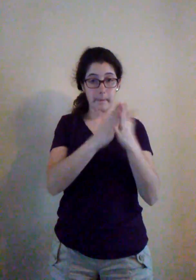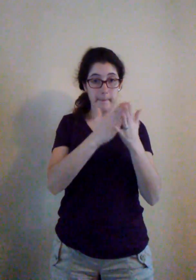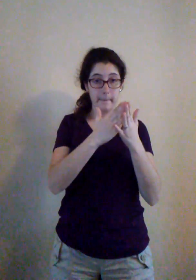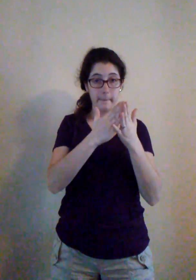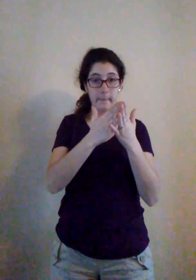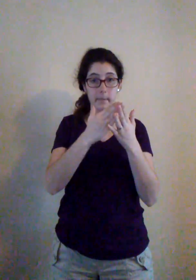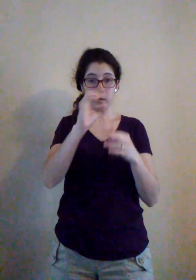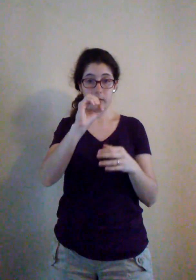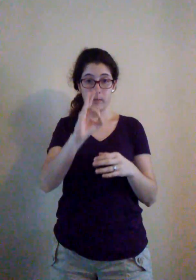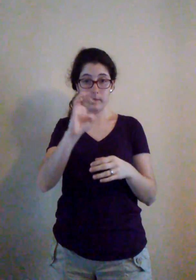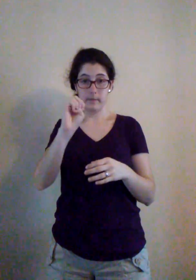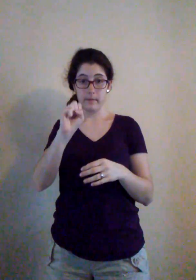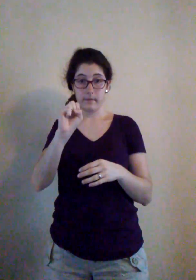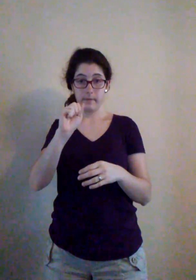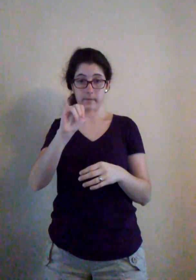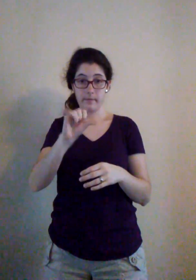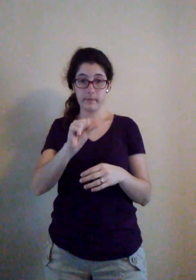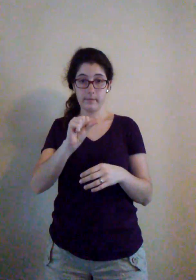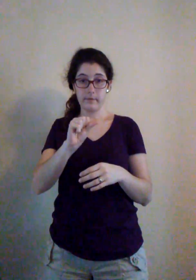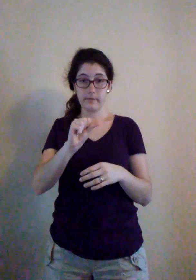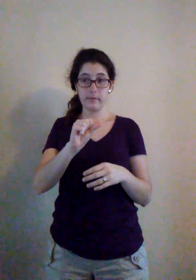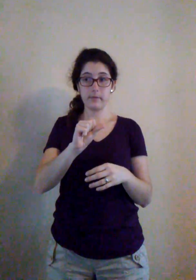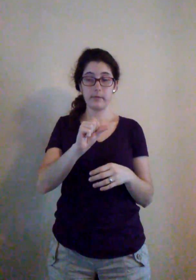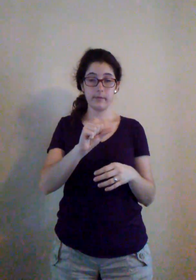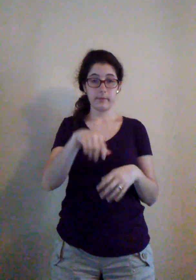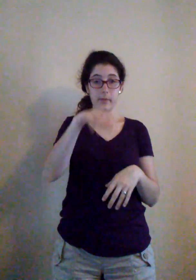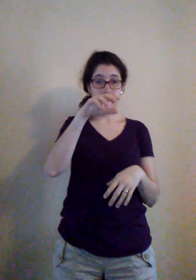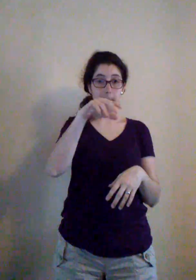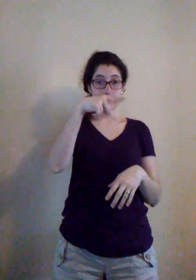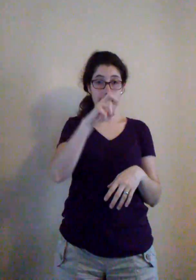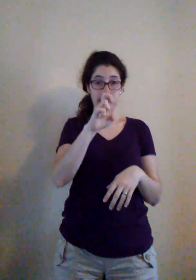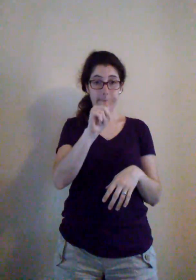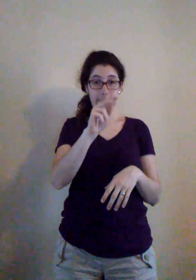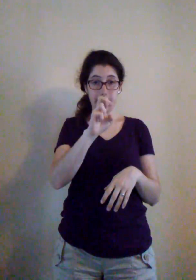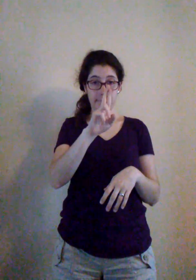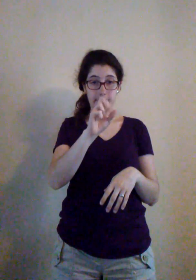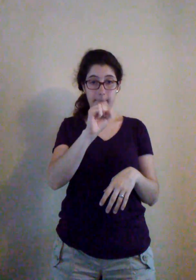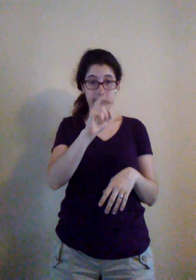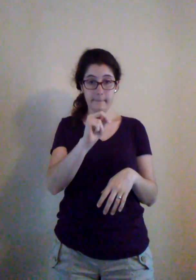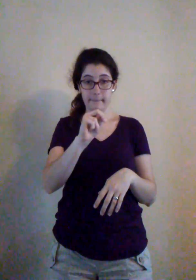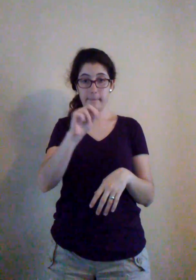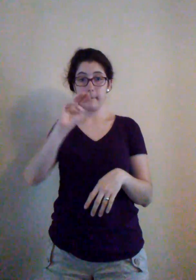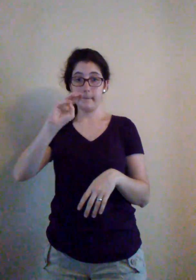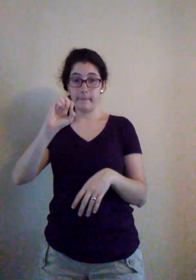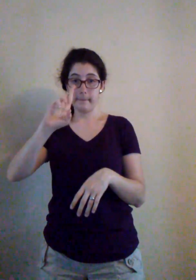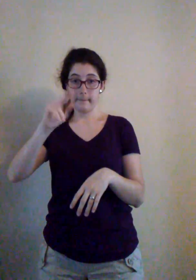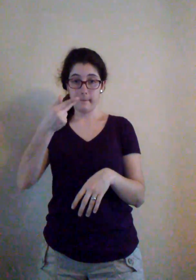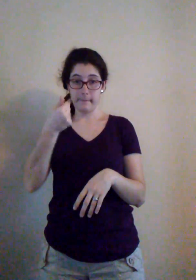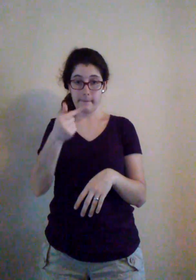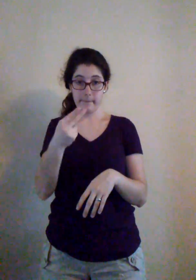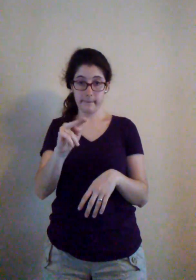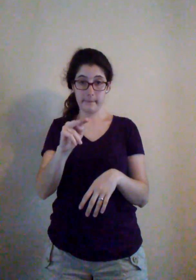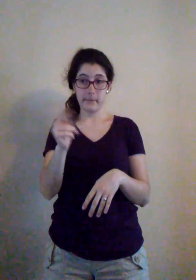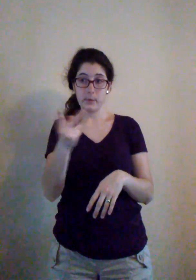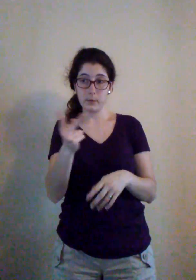by Robert Peterson and Chris Morgan called Fallen is not a bad place to begin as well, if you're dealing with people who are